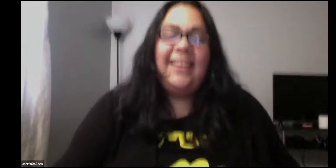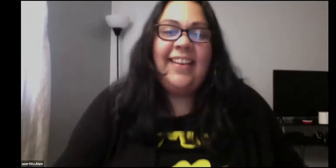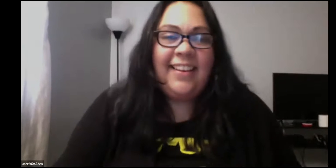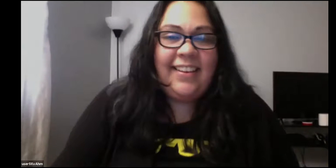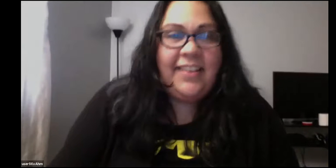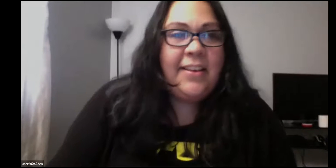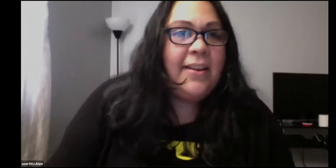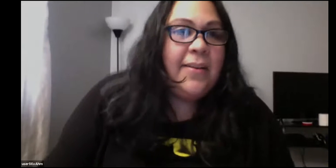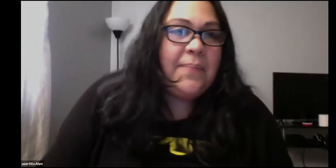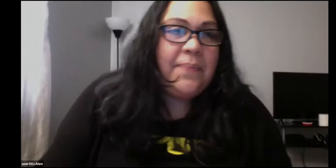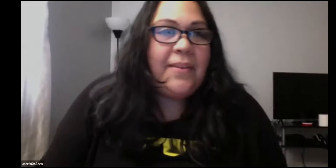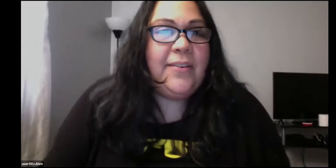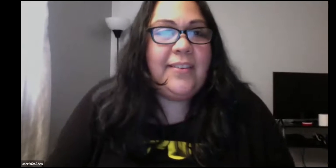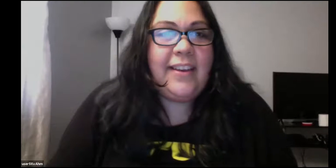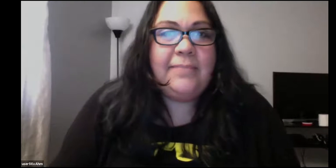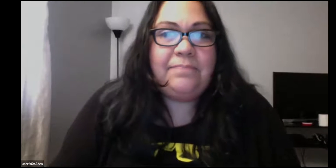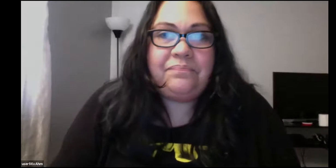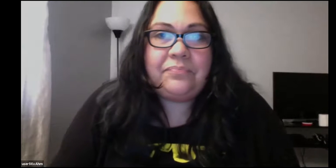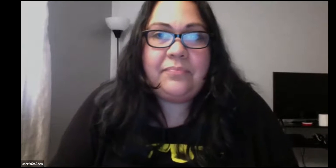ABCs. Okay.